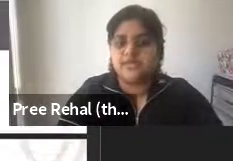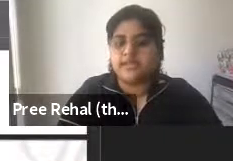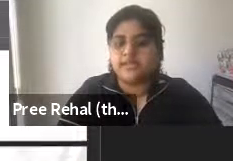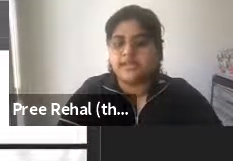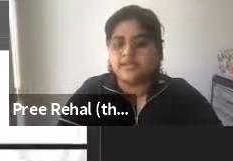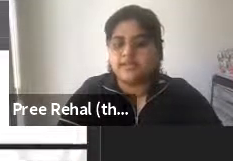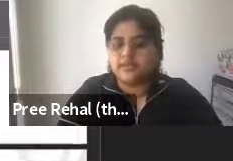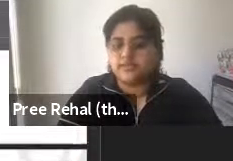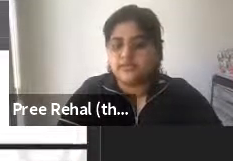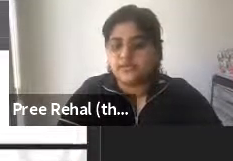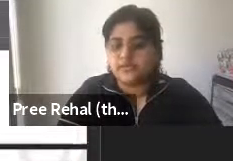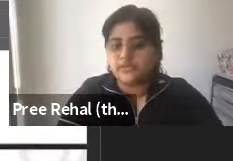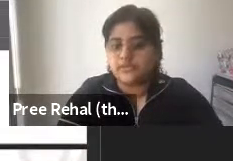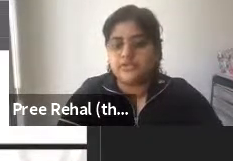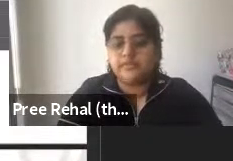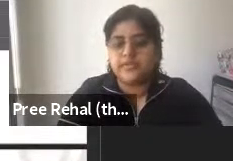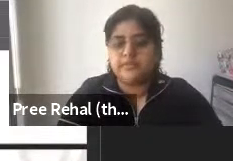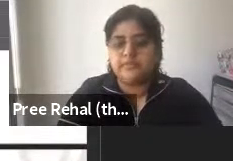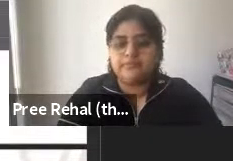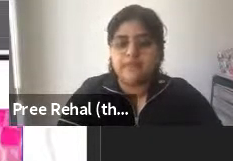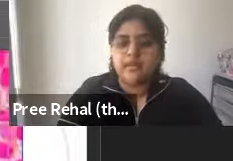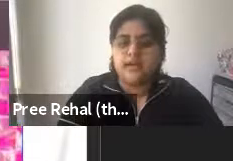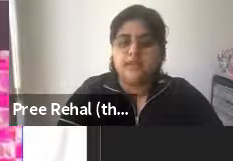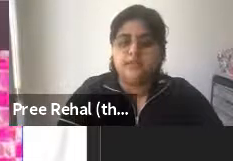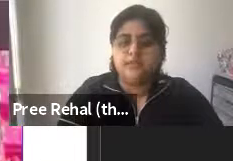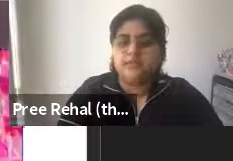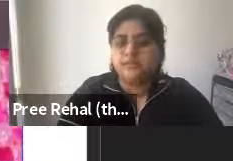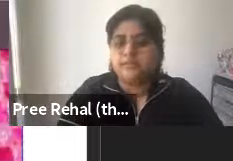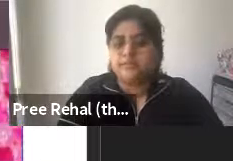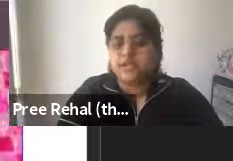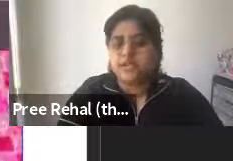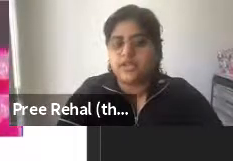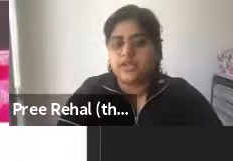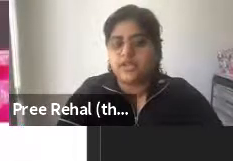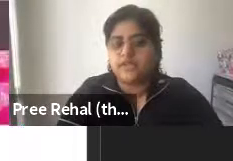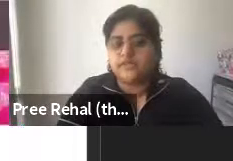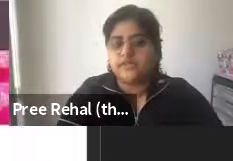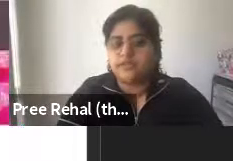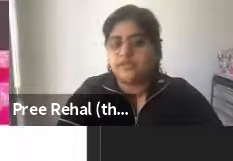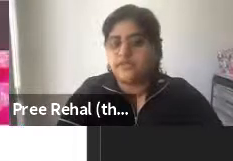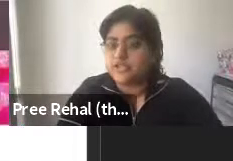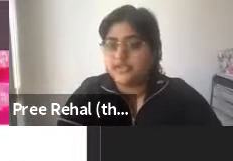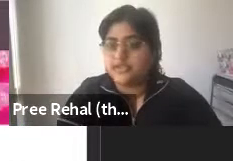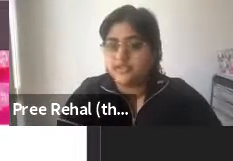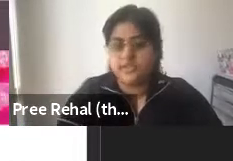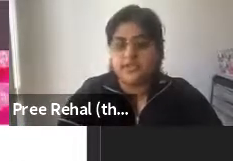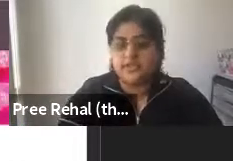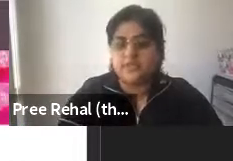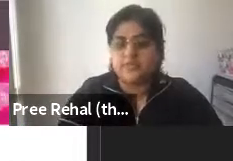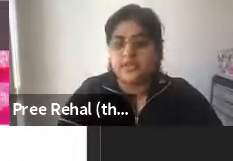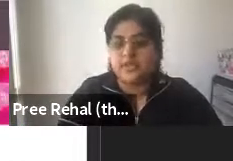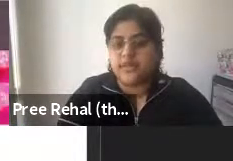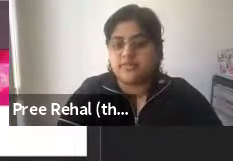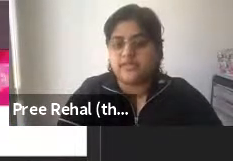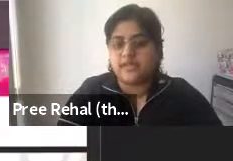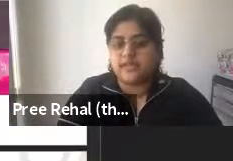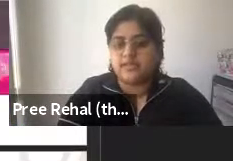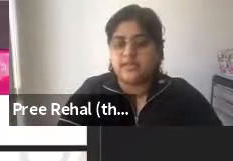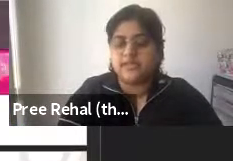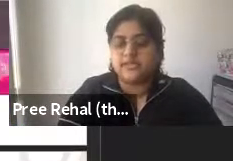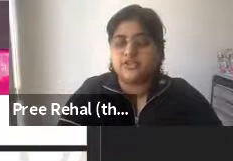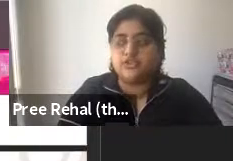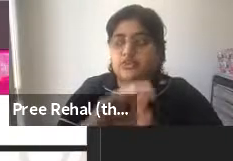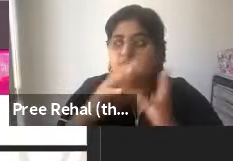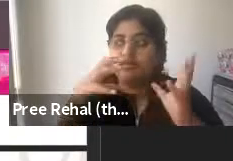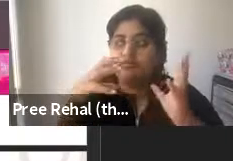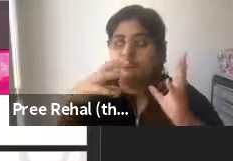this is a sneak peek at the cover. So that's issue three. Another upcoming project I have is called Digizine. And I just want to plug that because I